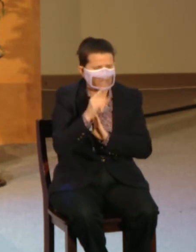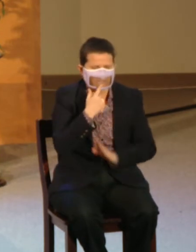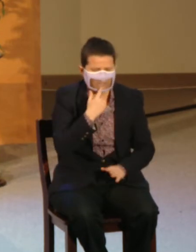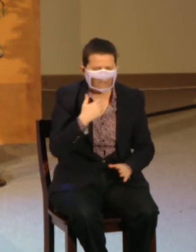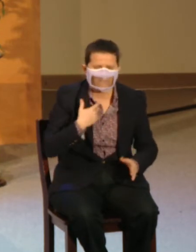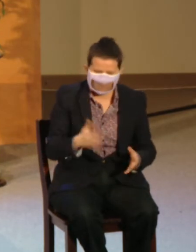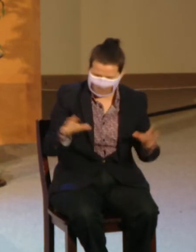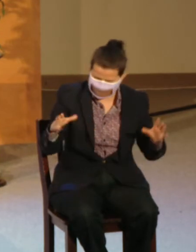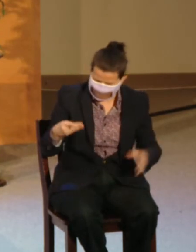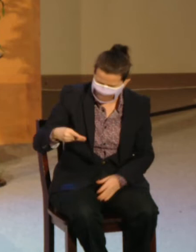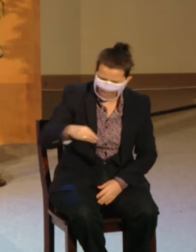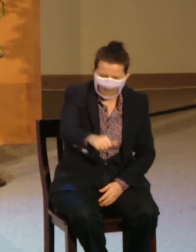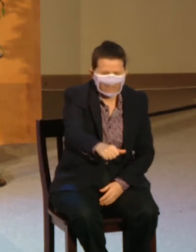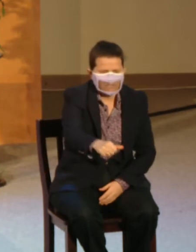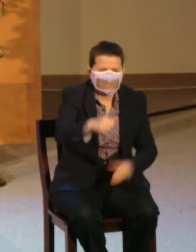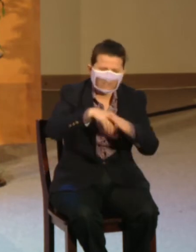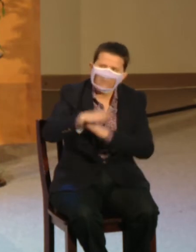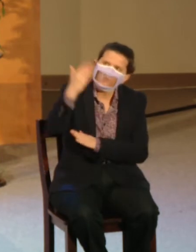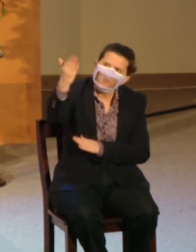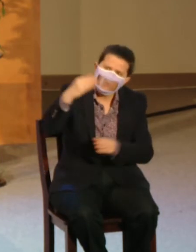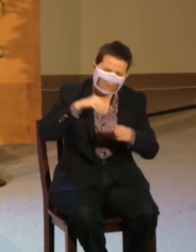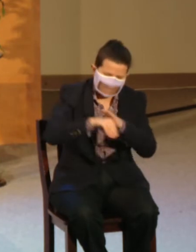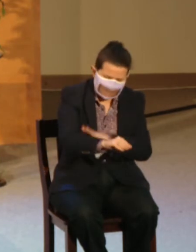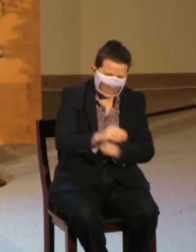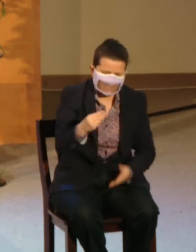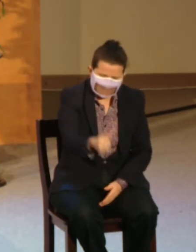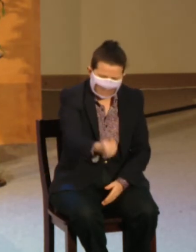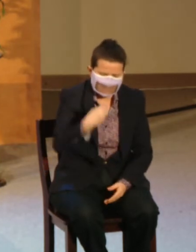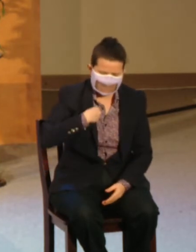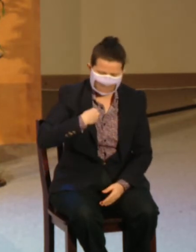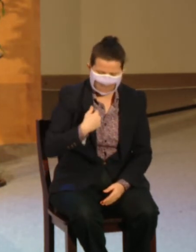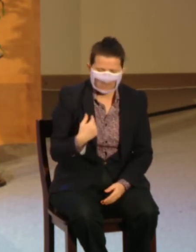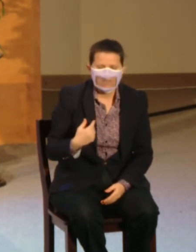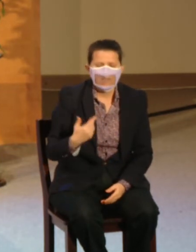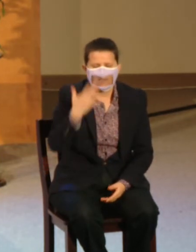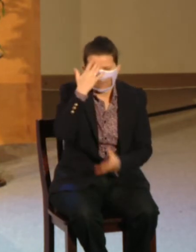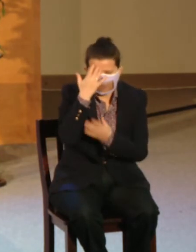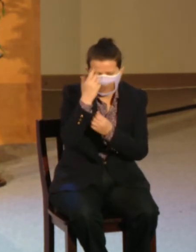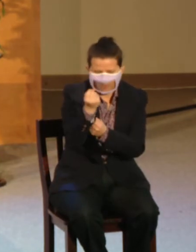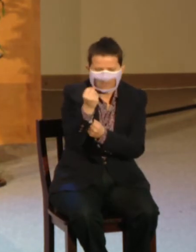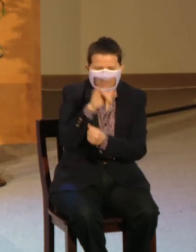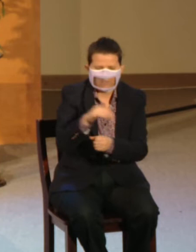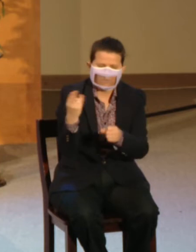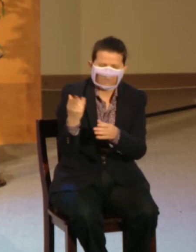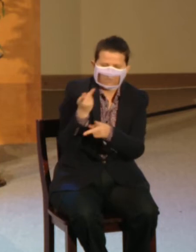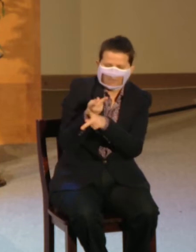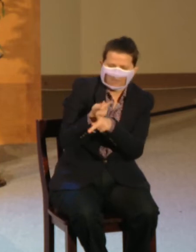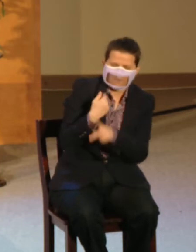going to invest in you. I'm going to invest in me. And I'm going to trust that you're going to take care of my needs."